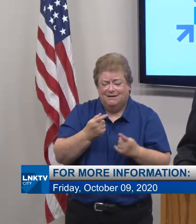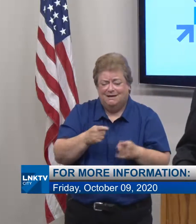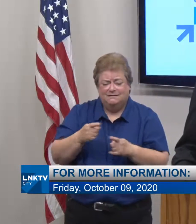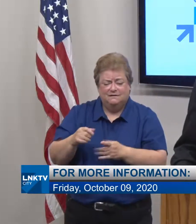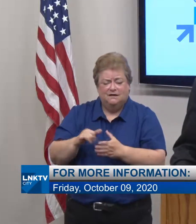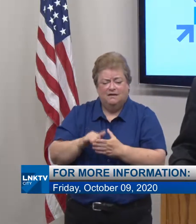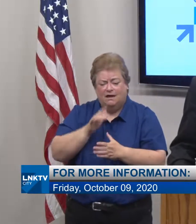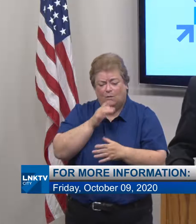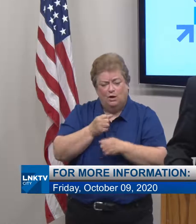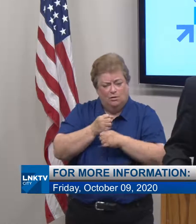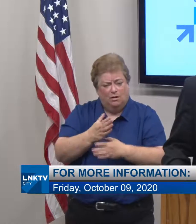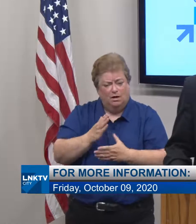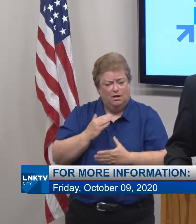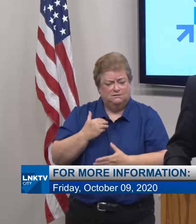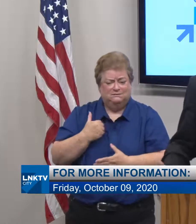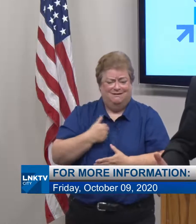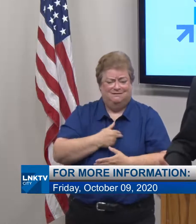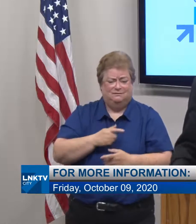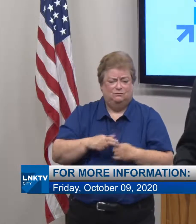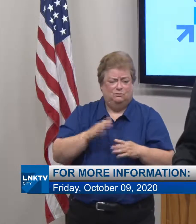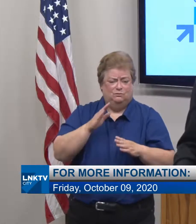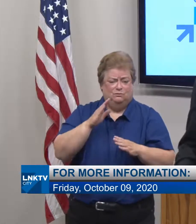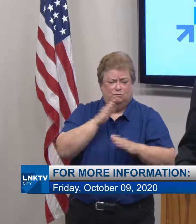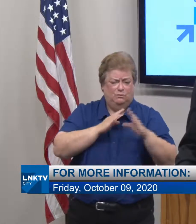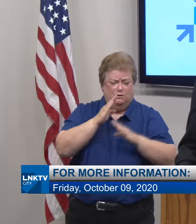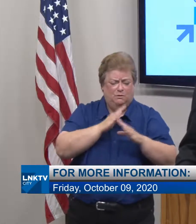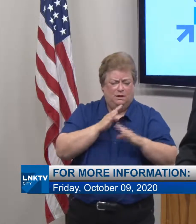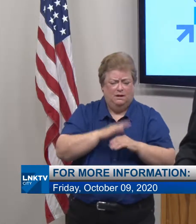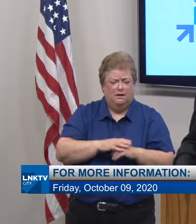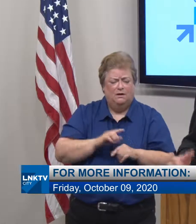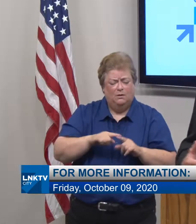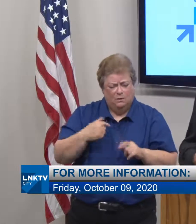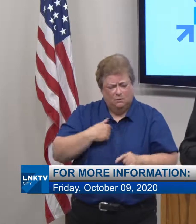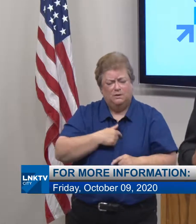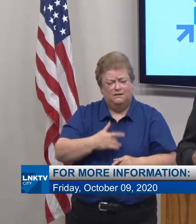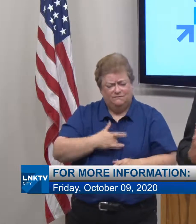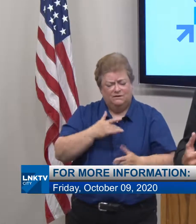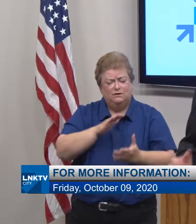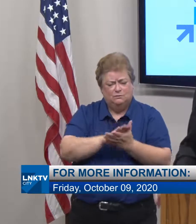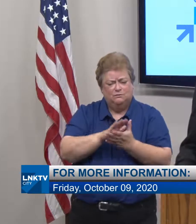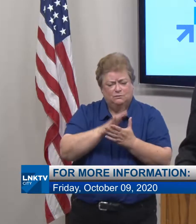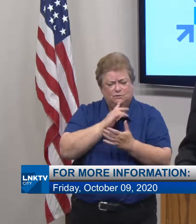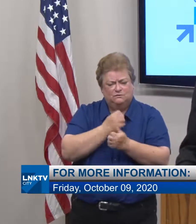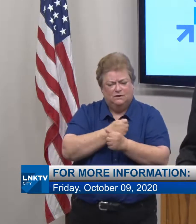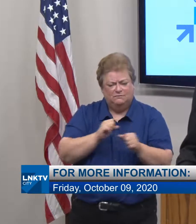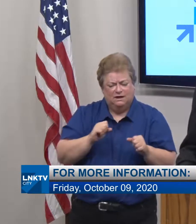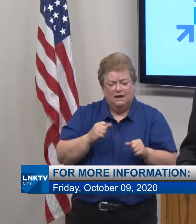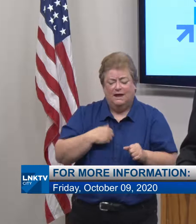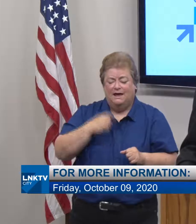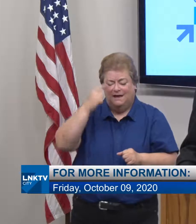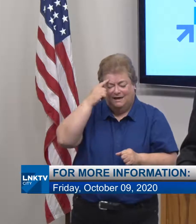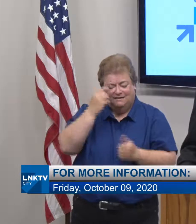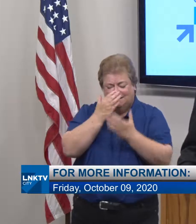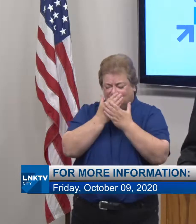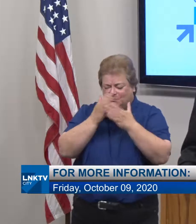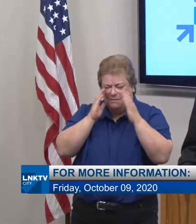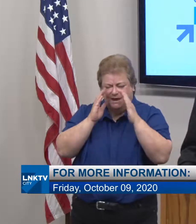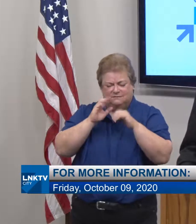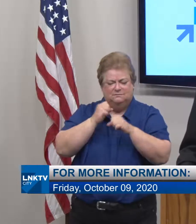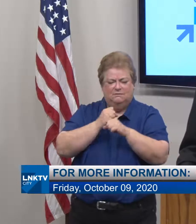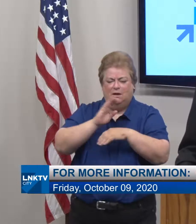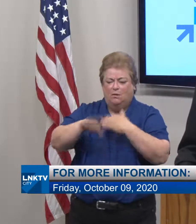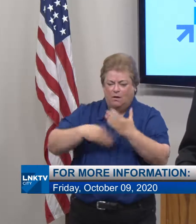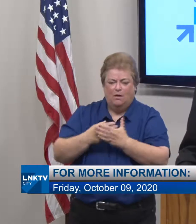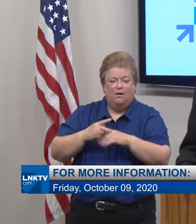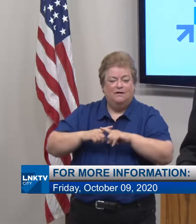cause us to be concerned. So, we feel like the school is safe, and I believe that the masks make all the difference in the world. And